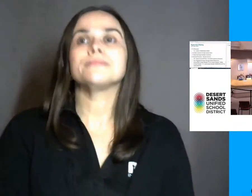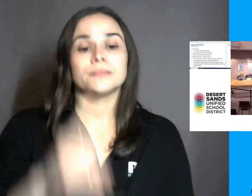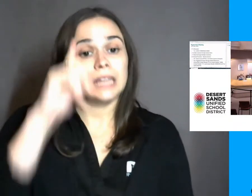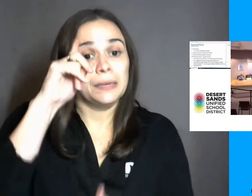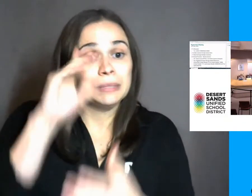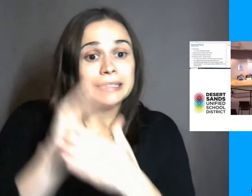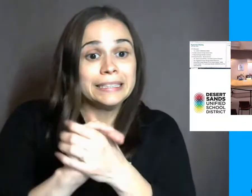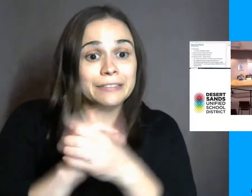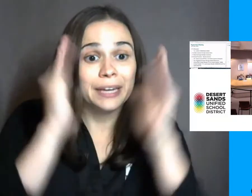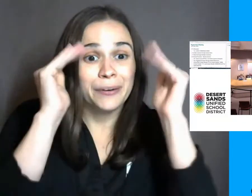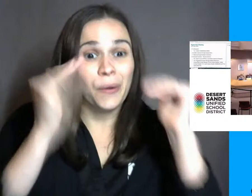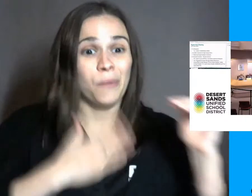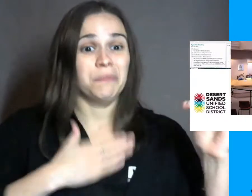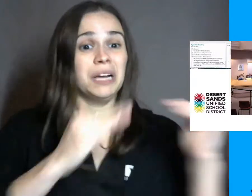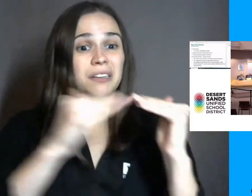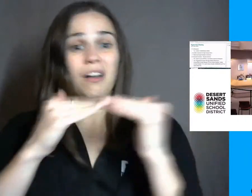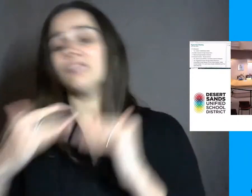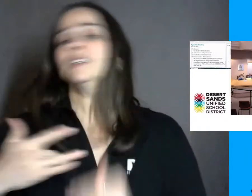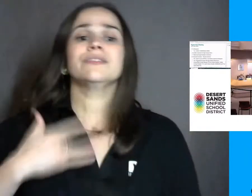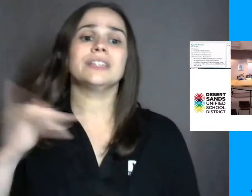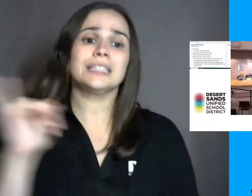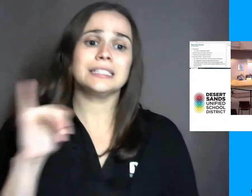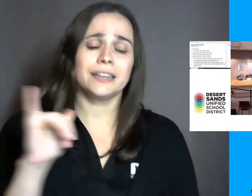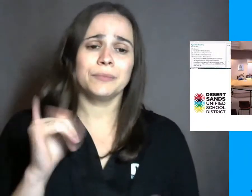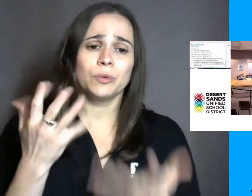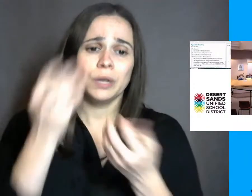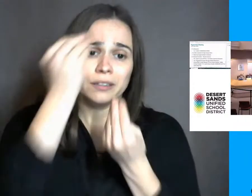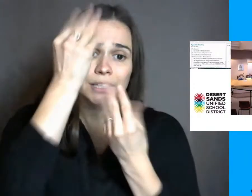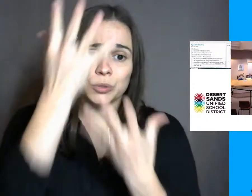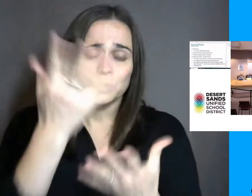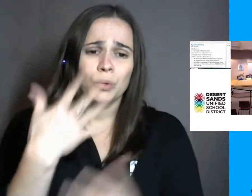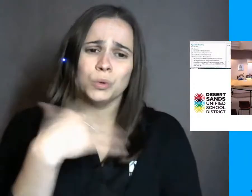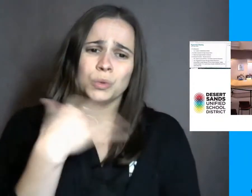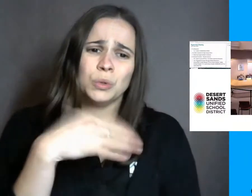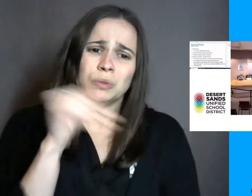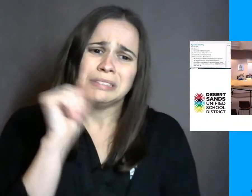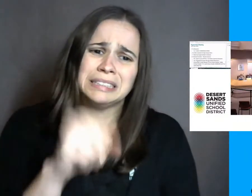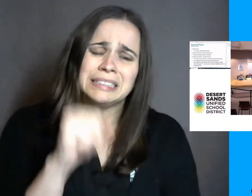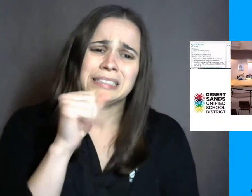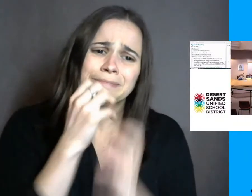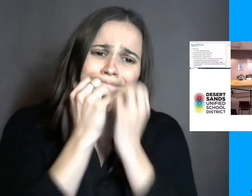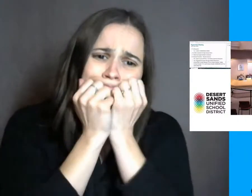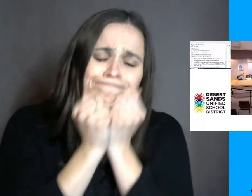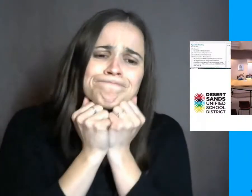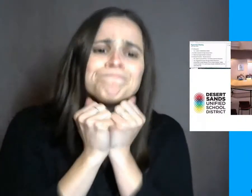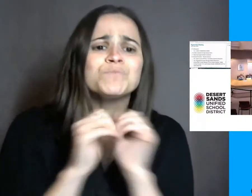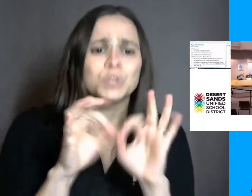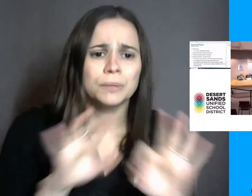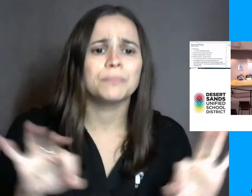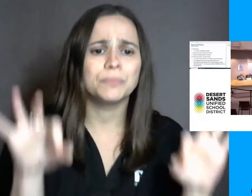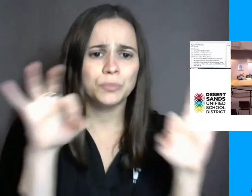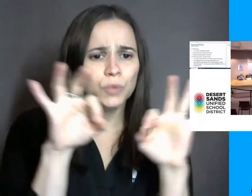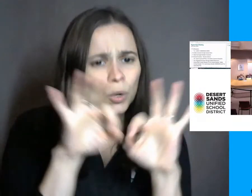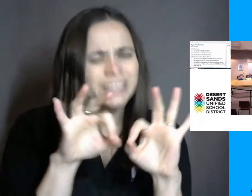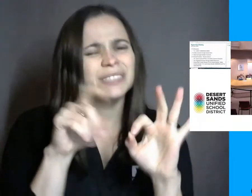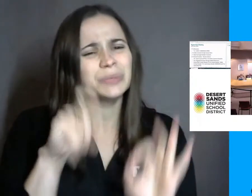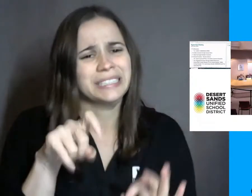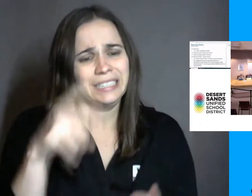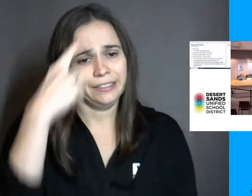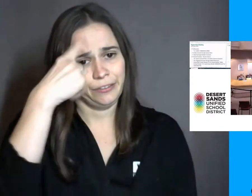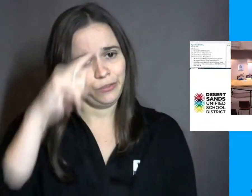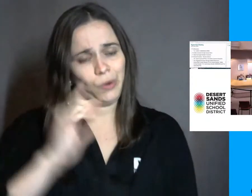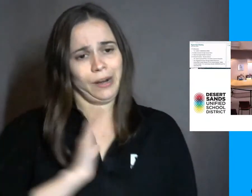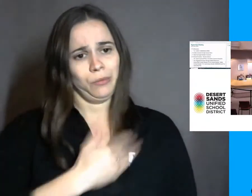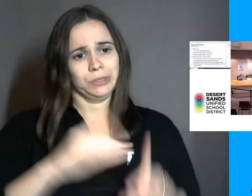that you are extremely important. You're essential for our district. And so thank you for everything you guys